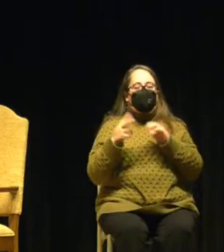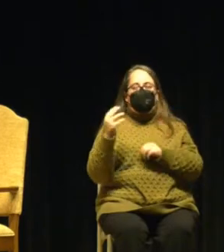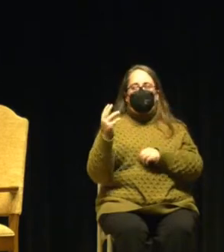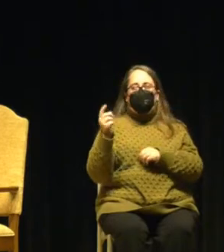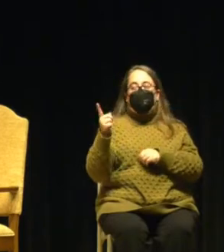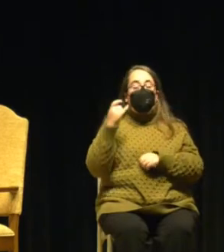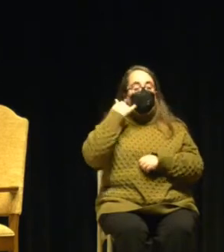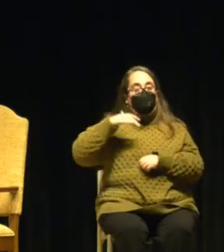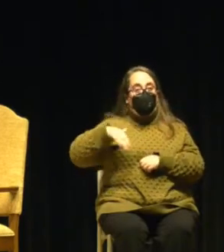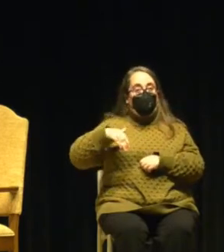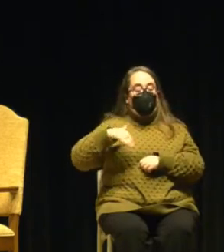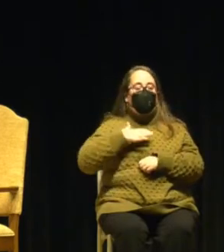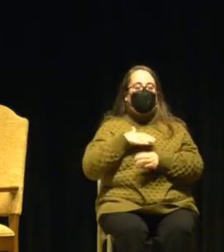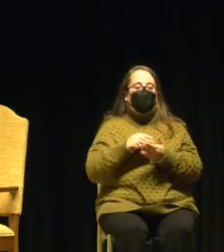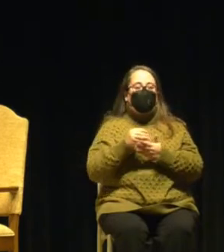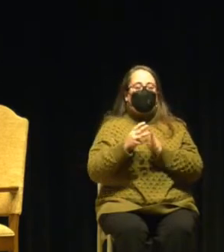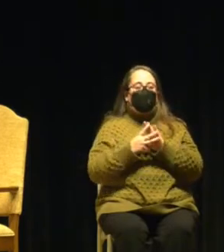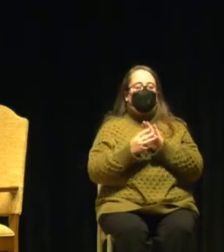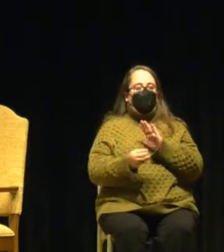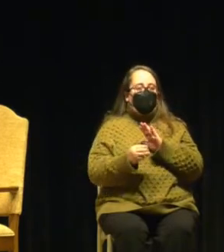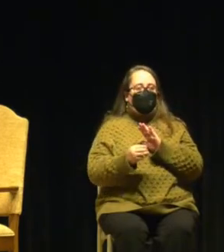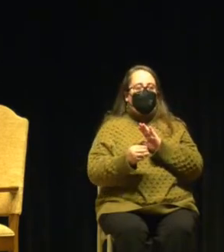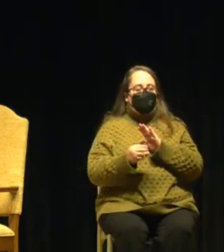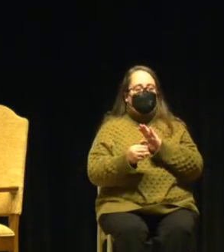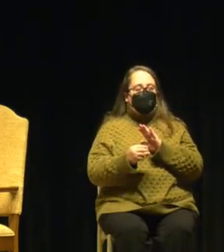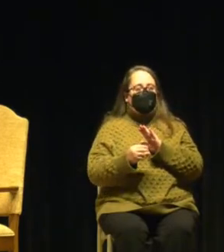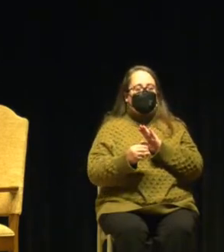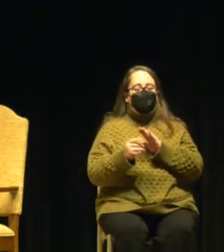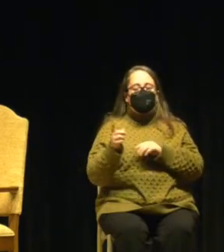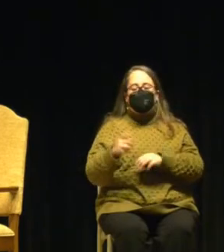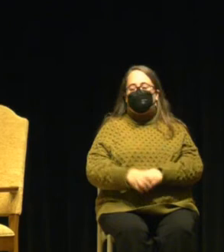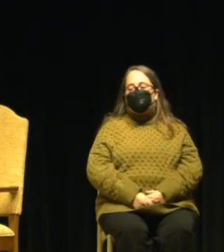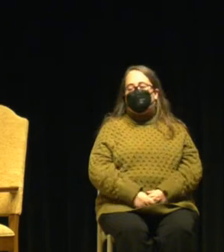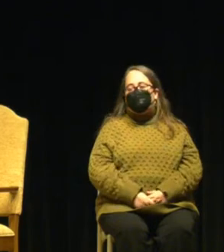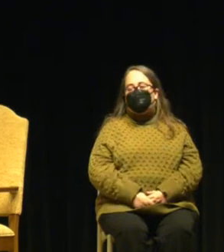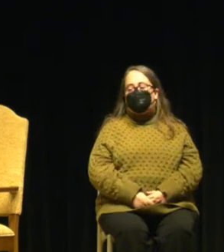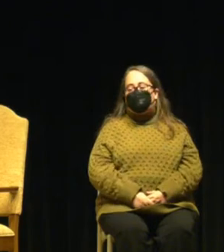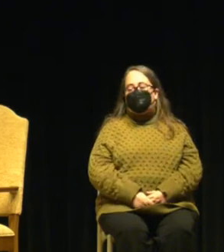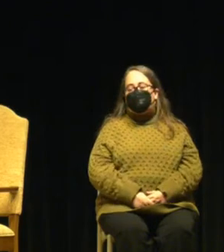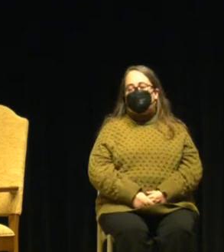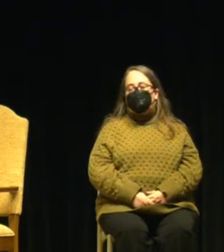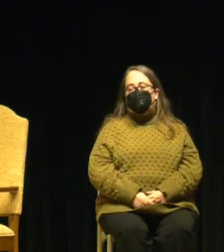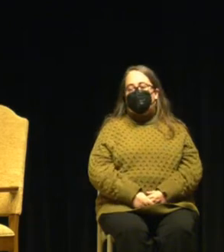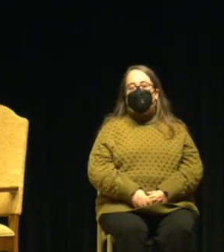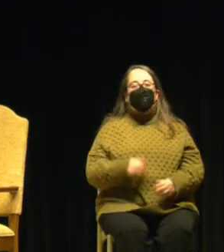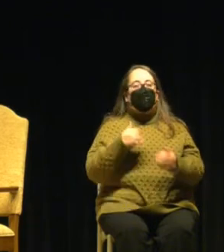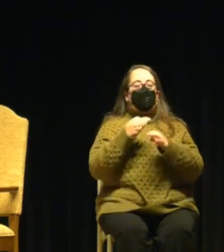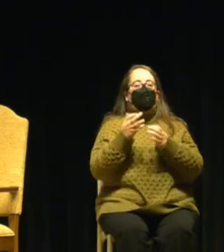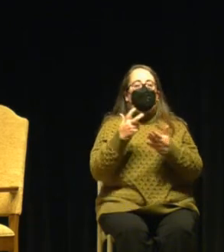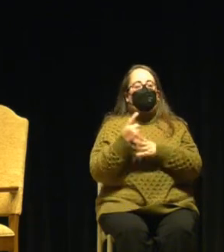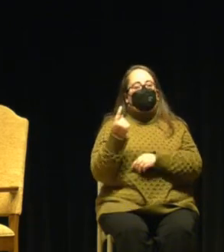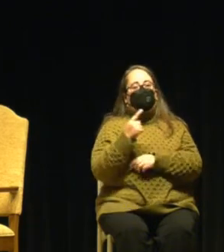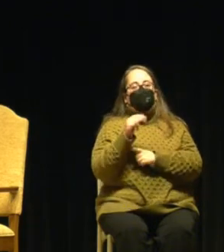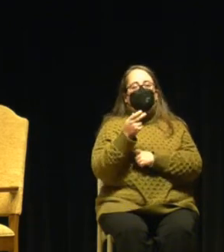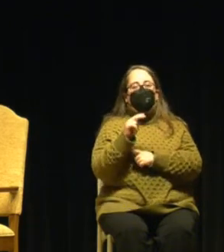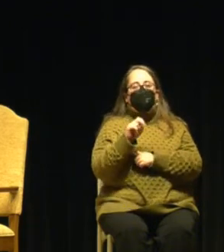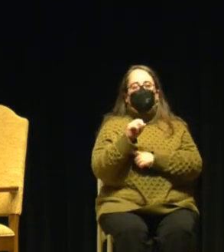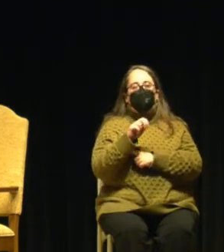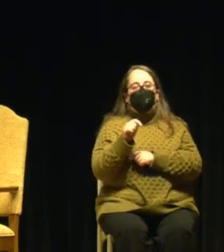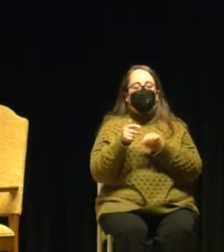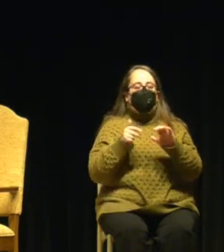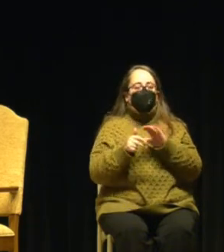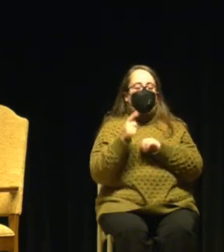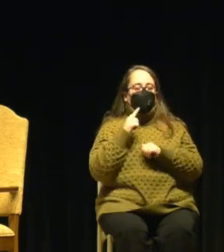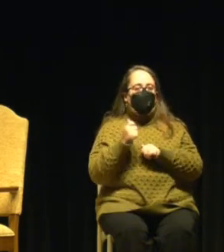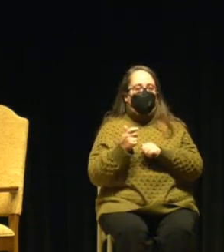already, we would love for you to purchase a copy to get signed after the program. And we also have free parking at the Franklin Street Garage for